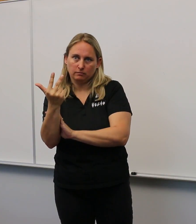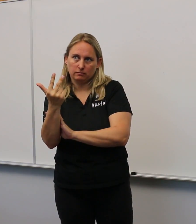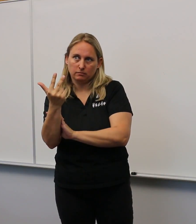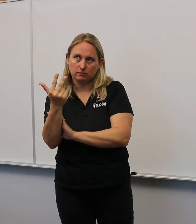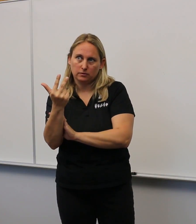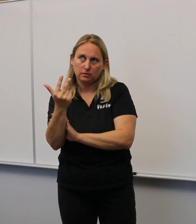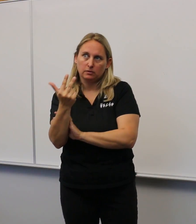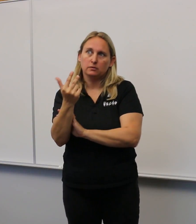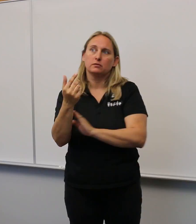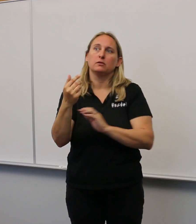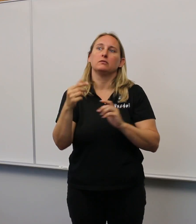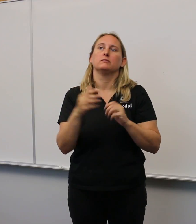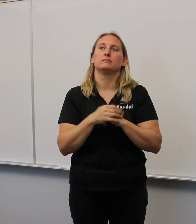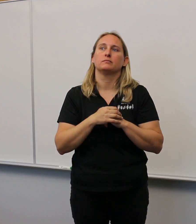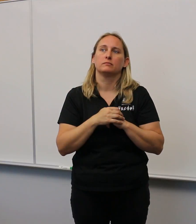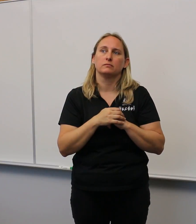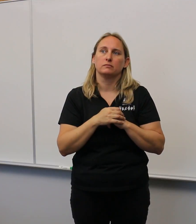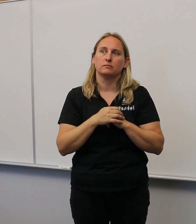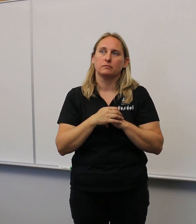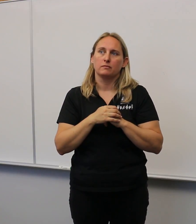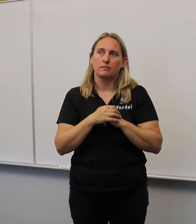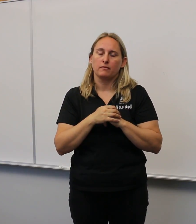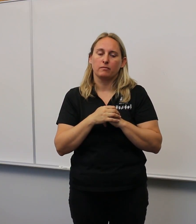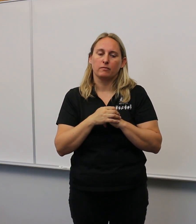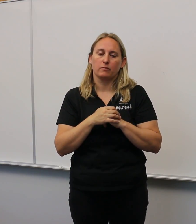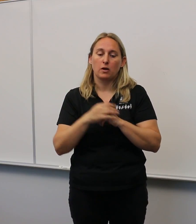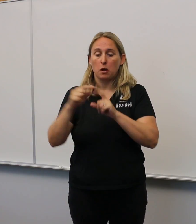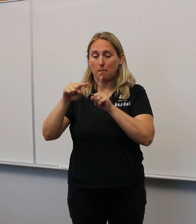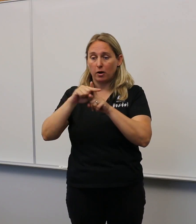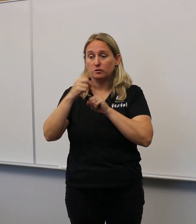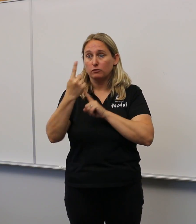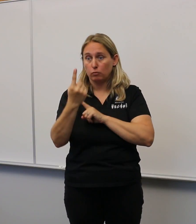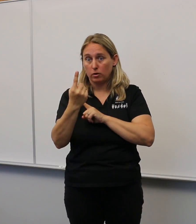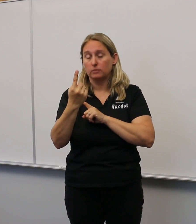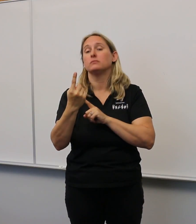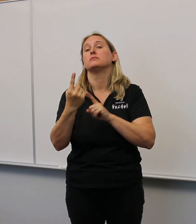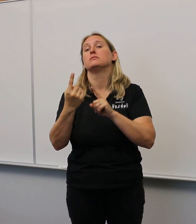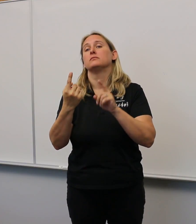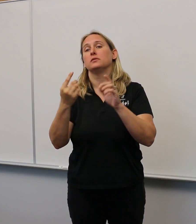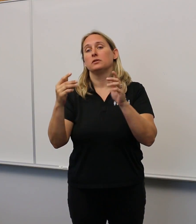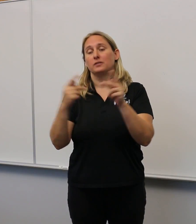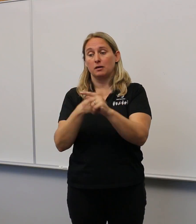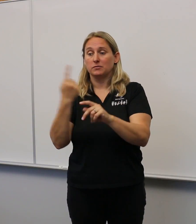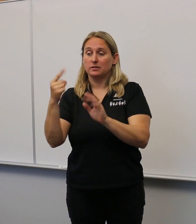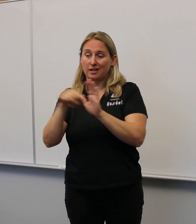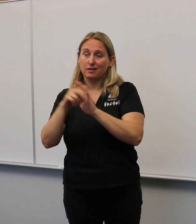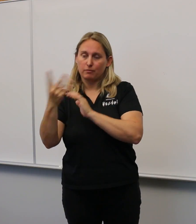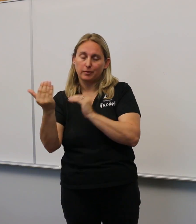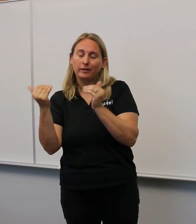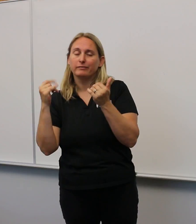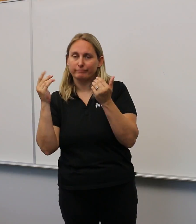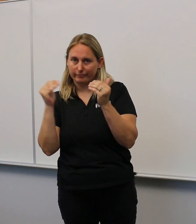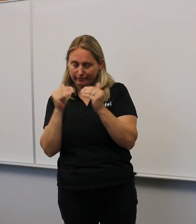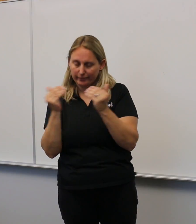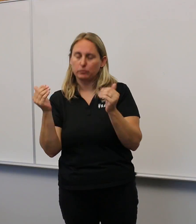Positive 1 times negative 3 is negative 3. And then